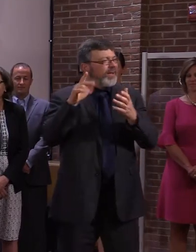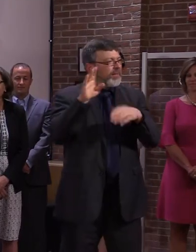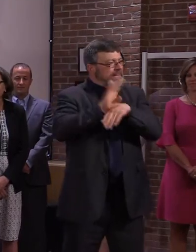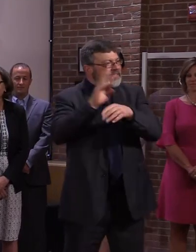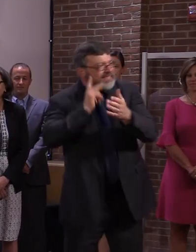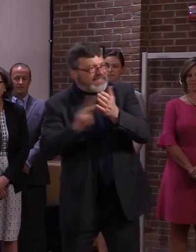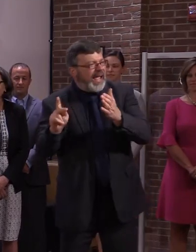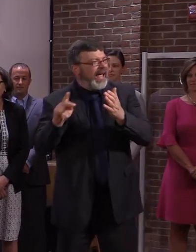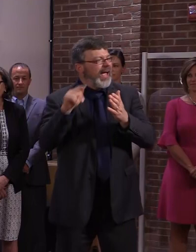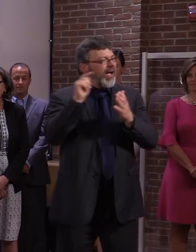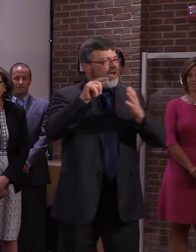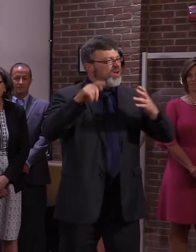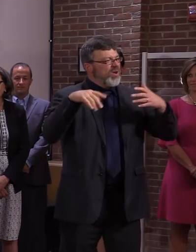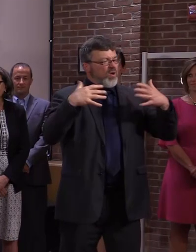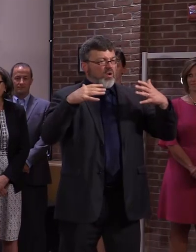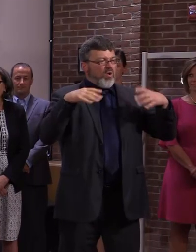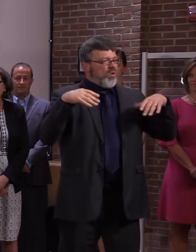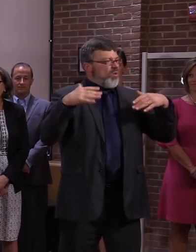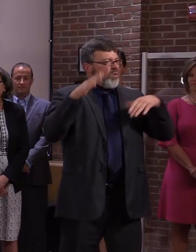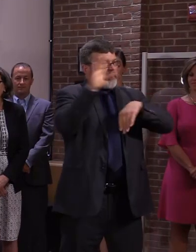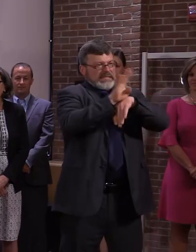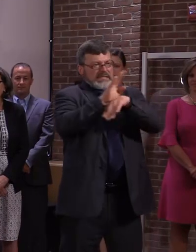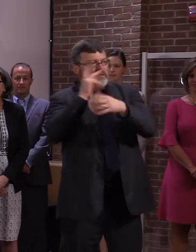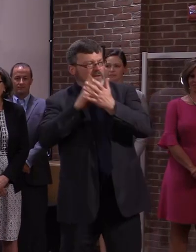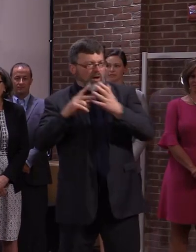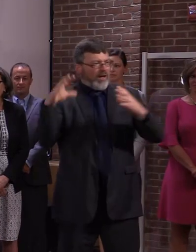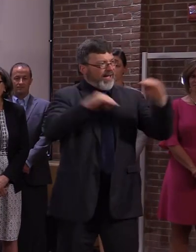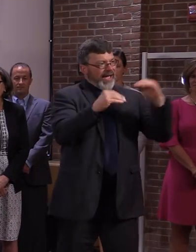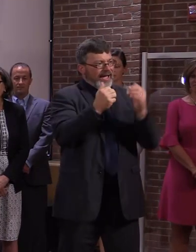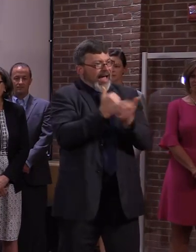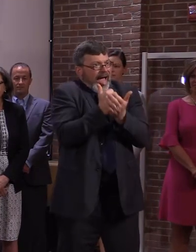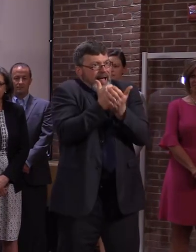education partners who help guide our reopening efforts.